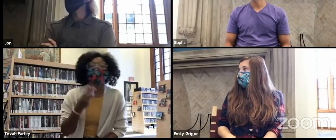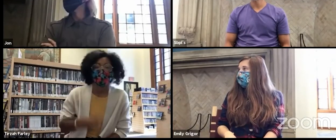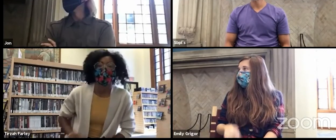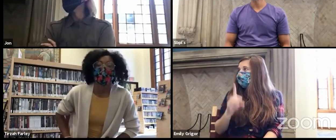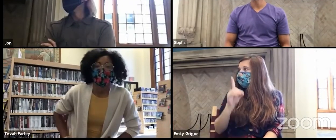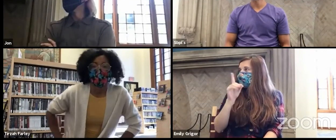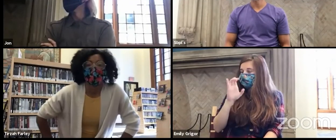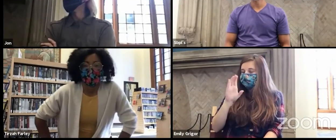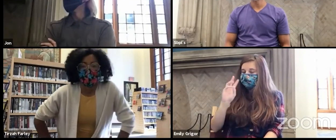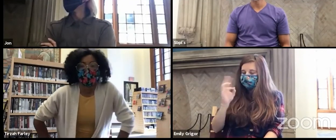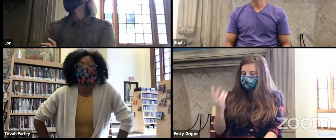December 16th.